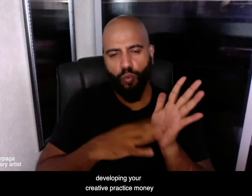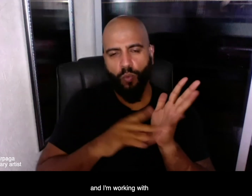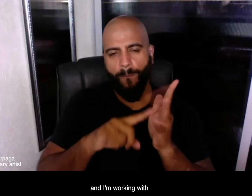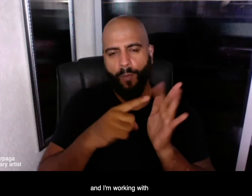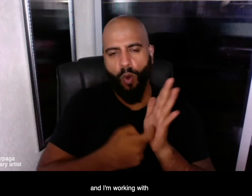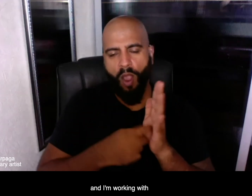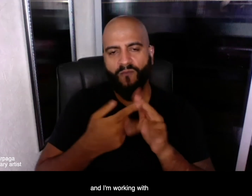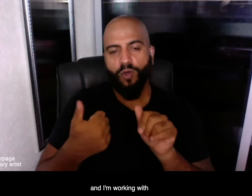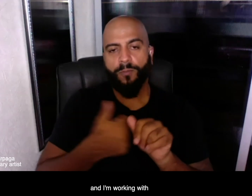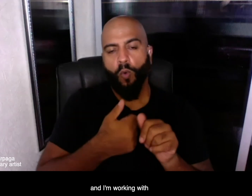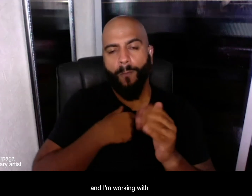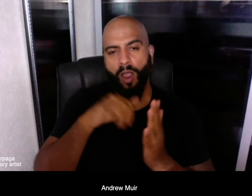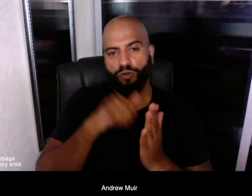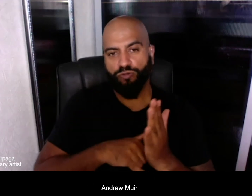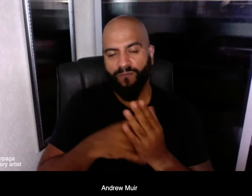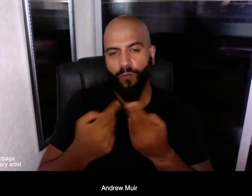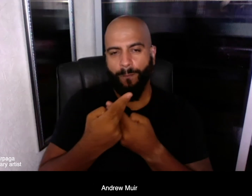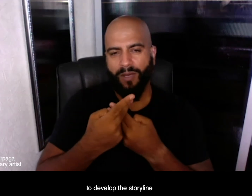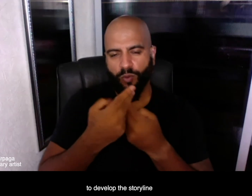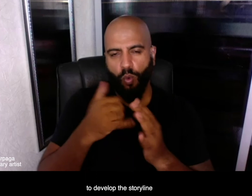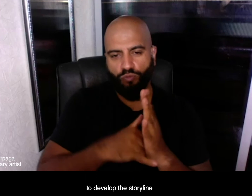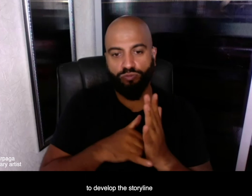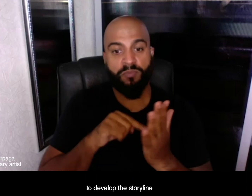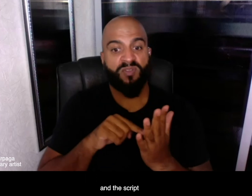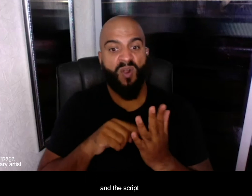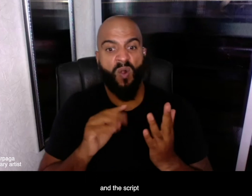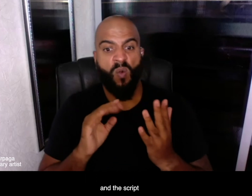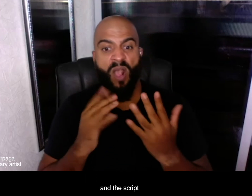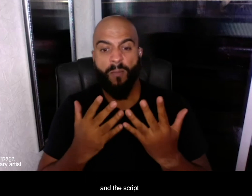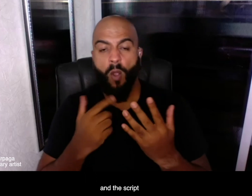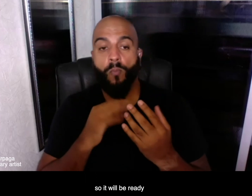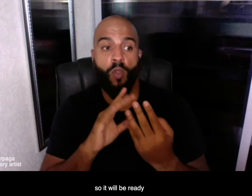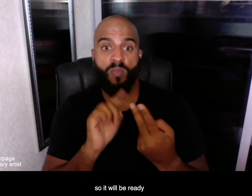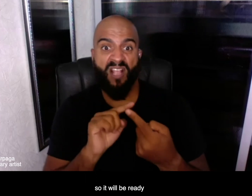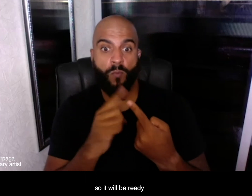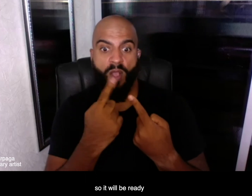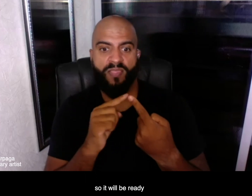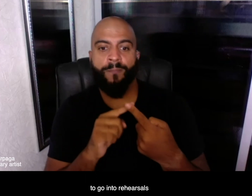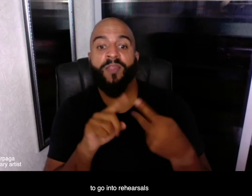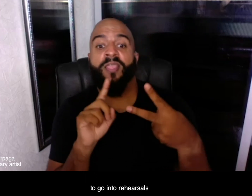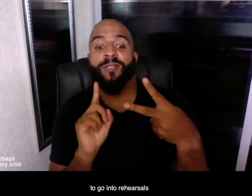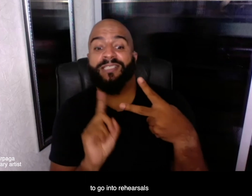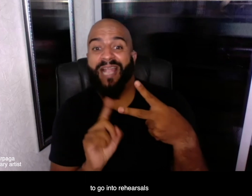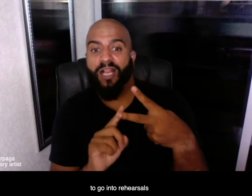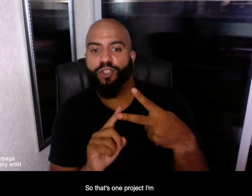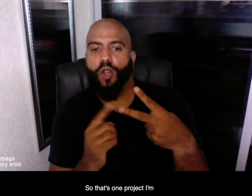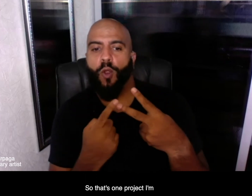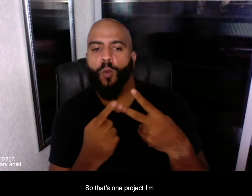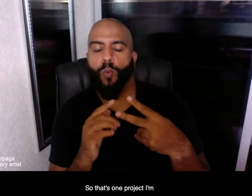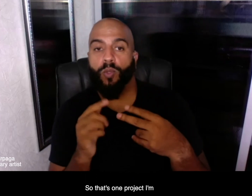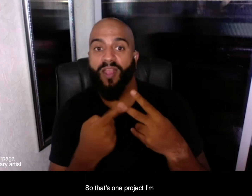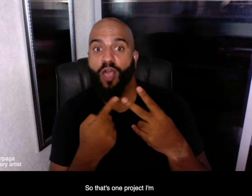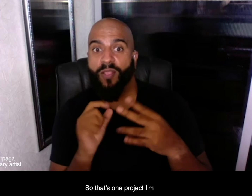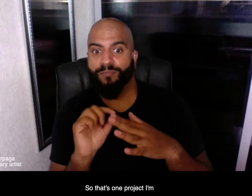money, and I'm working with Andrew Muir to develop the storyline and the script, so it will be ready to go into rehearsal. So that's